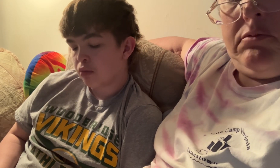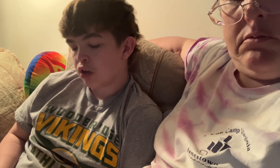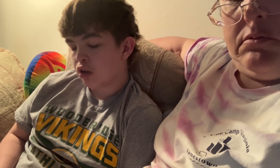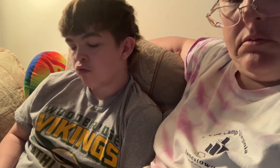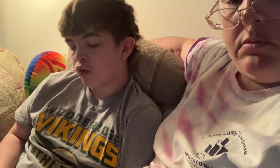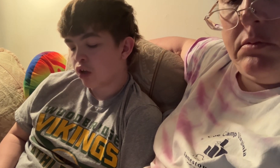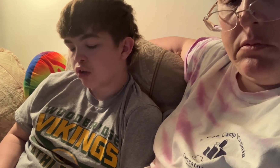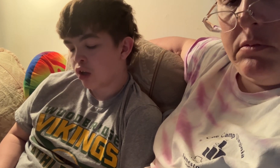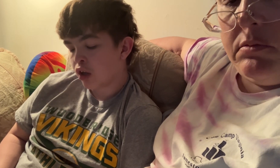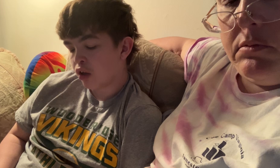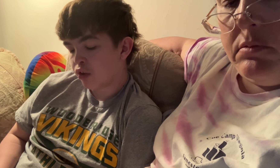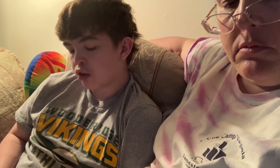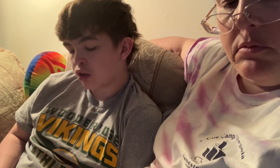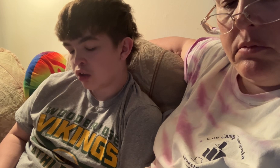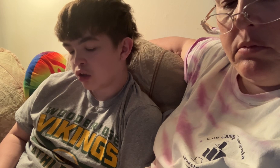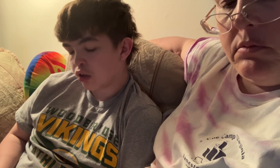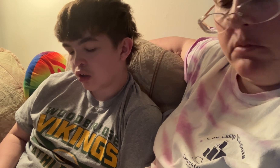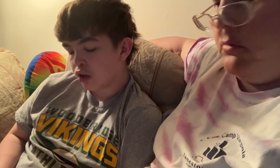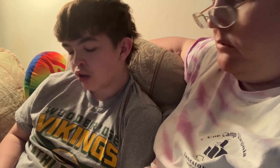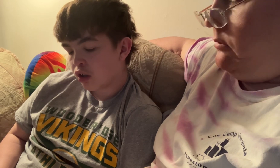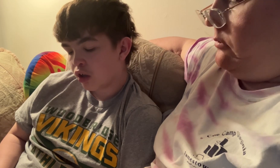blood ran healthily